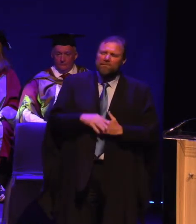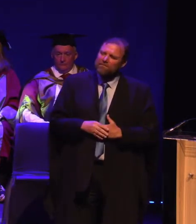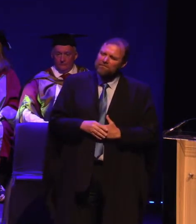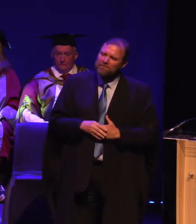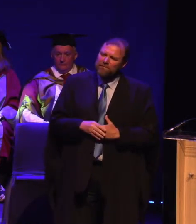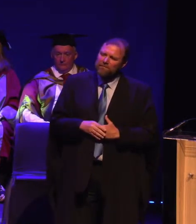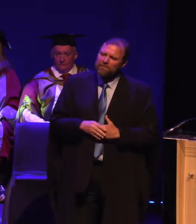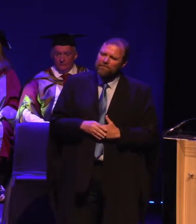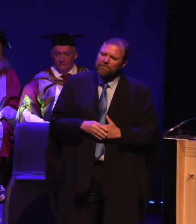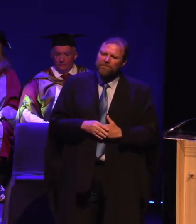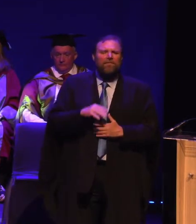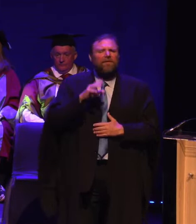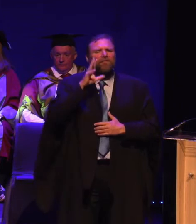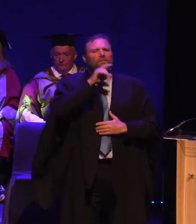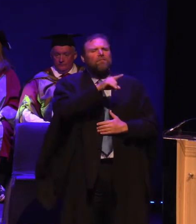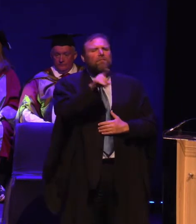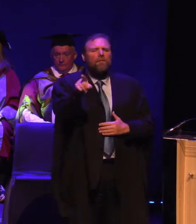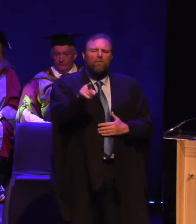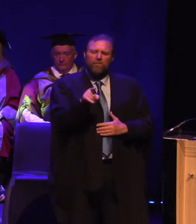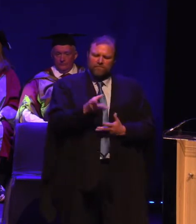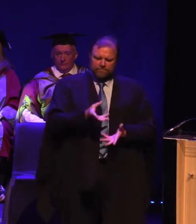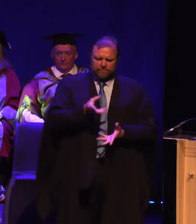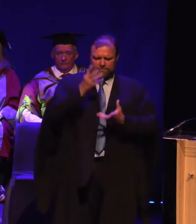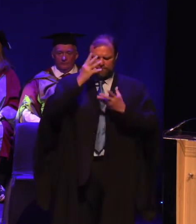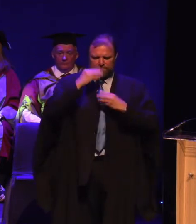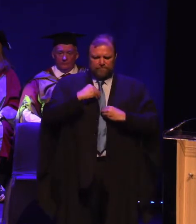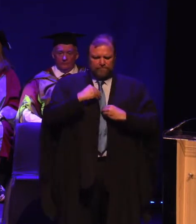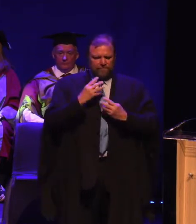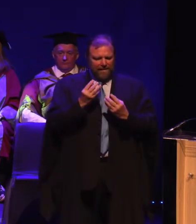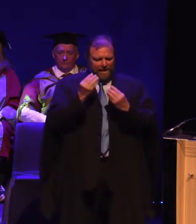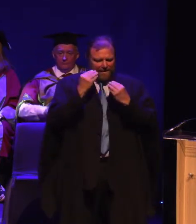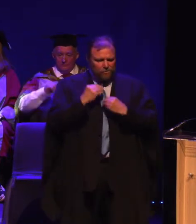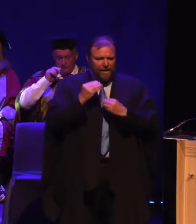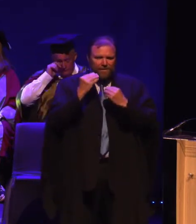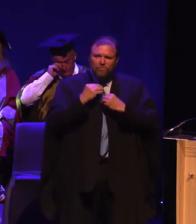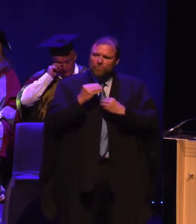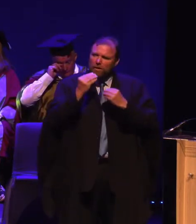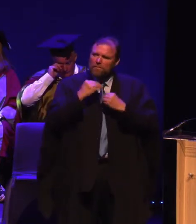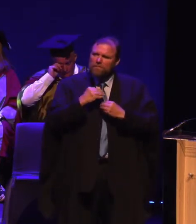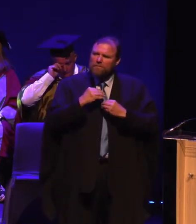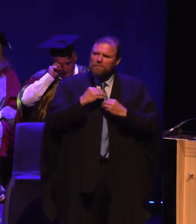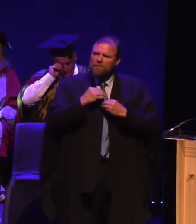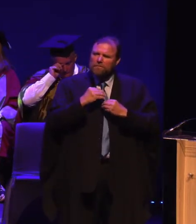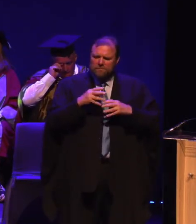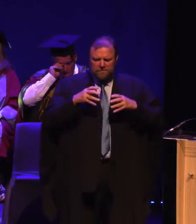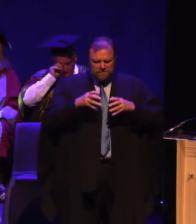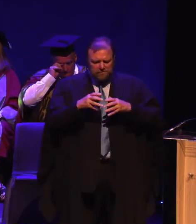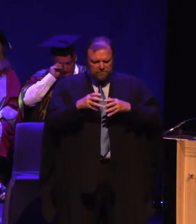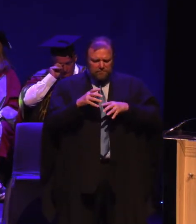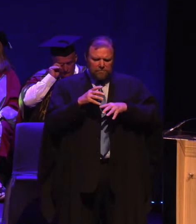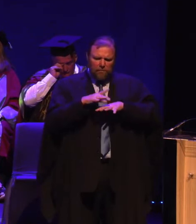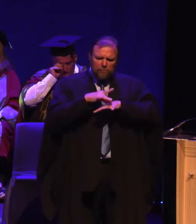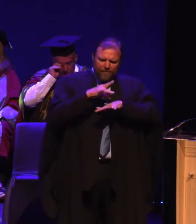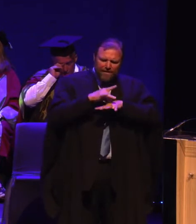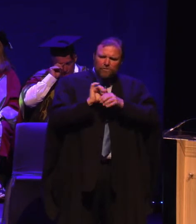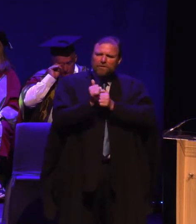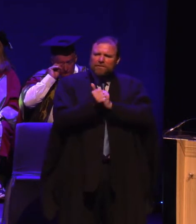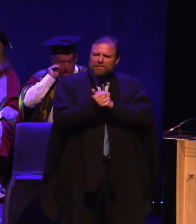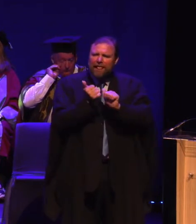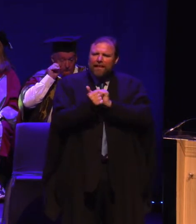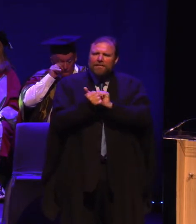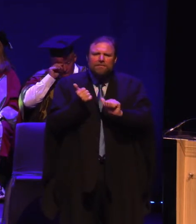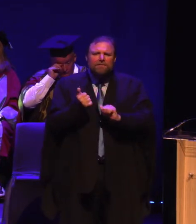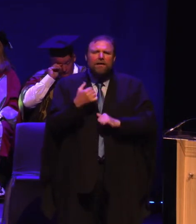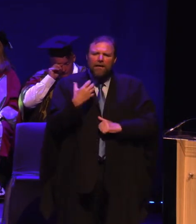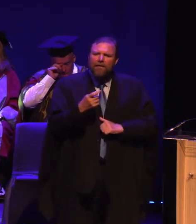Remember, you've acquired an education and a set of professional skills underpinned by values. And I